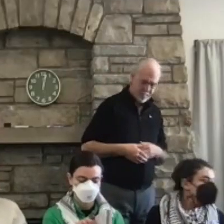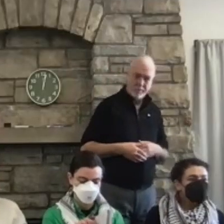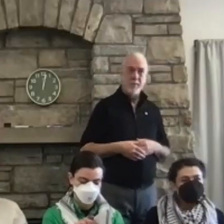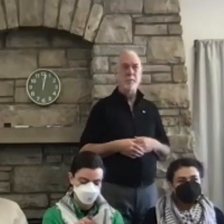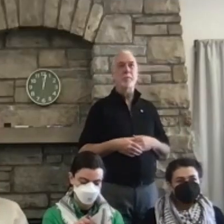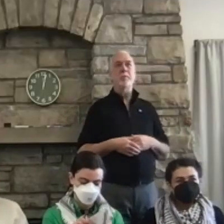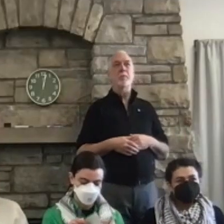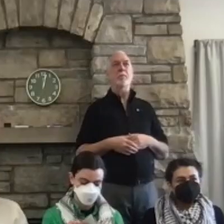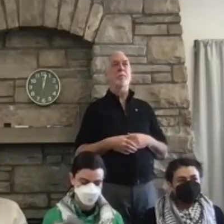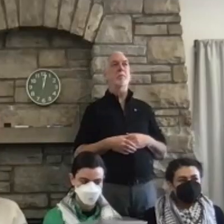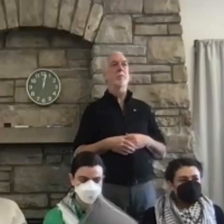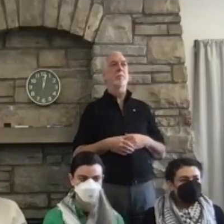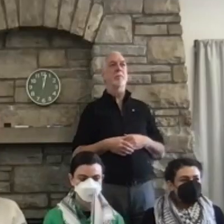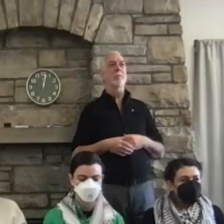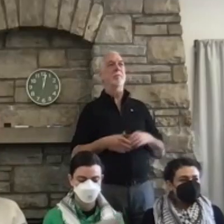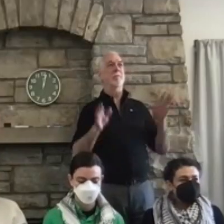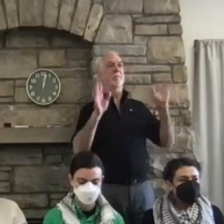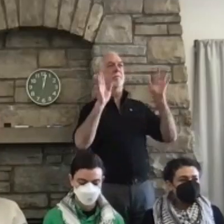Yeah.